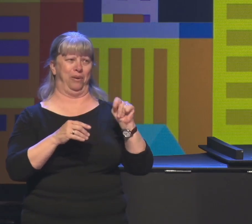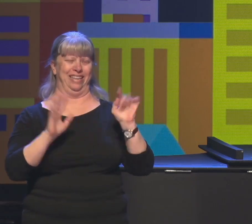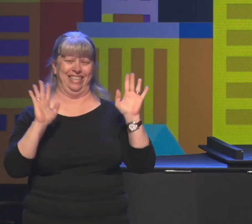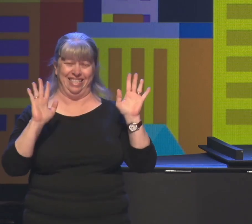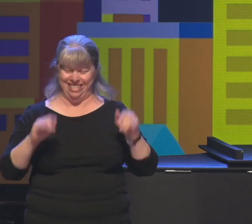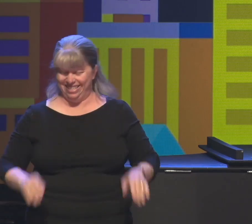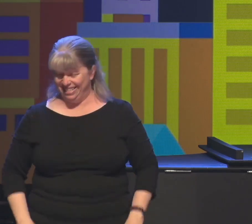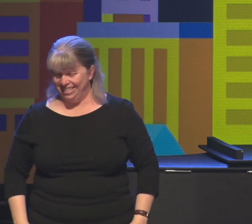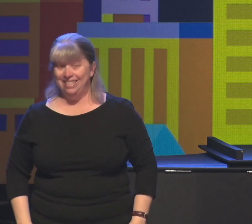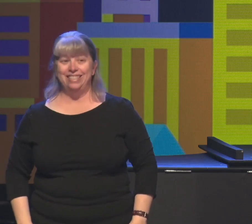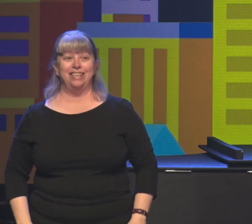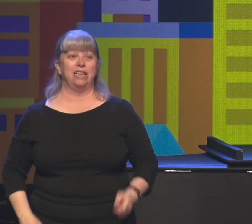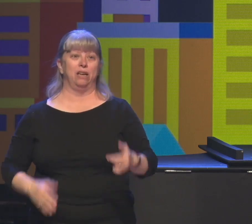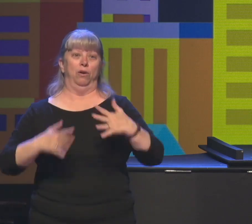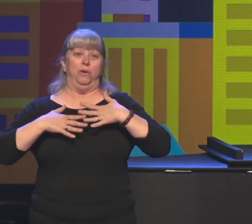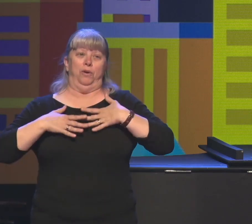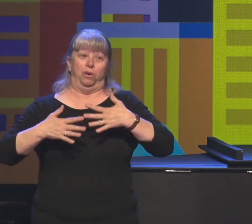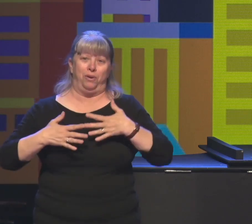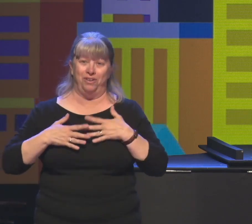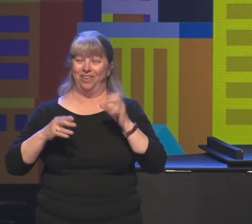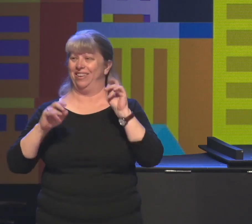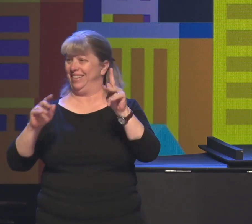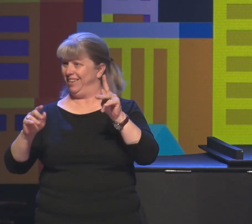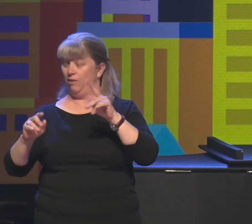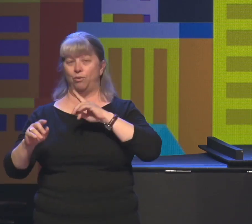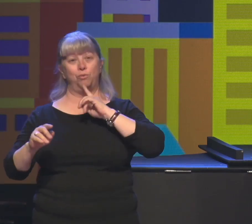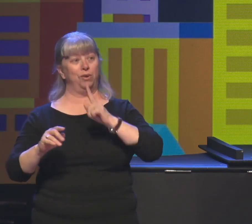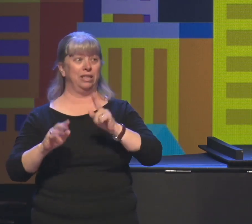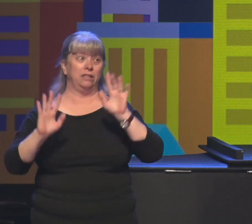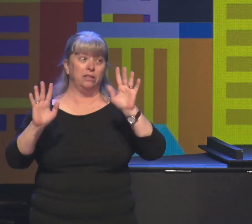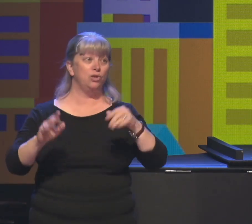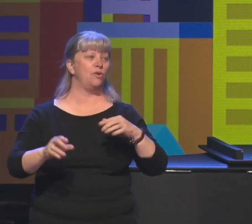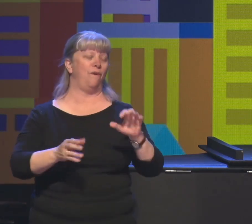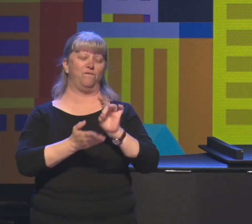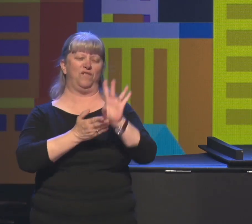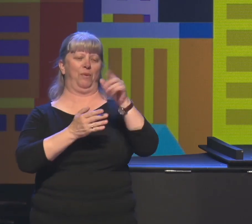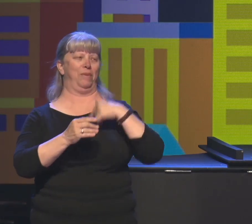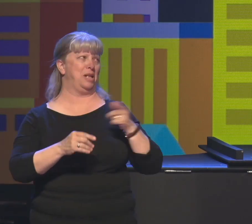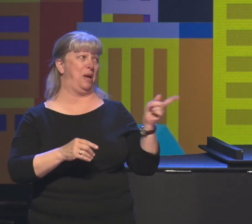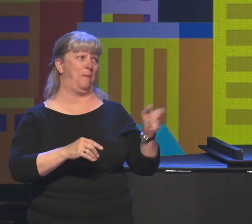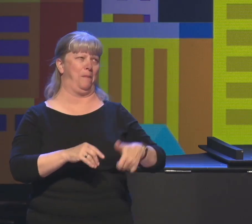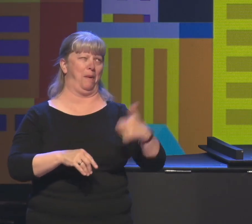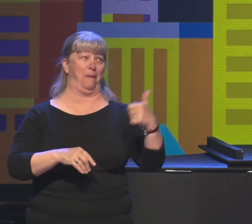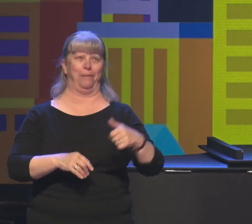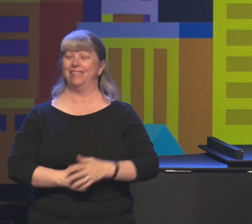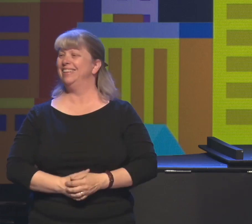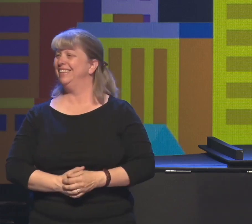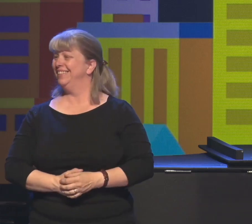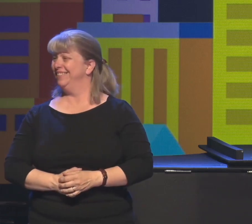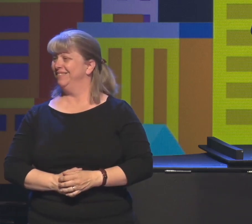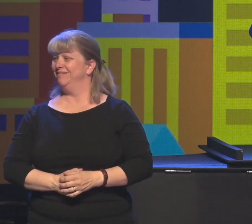Just hold on. I need to take a breath for this one, okay? Because this really will. Like, you'll vote me out on this one, okay?